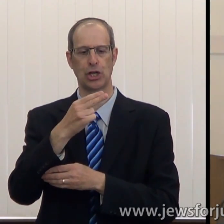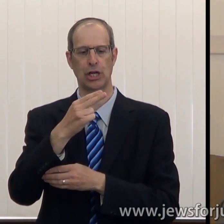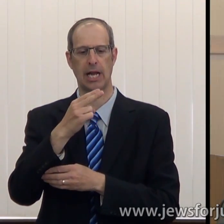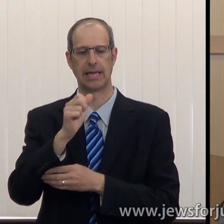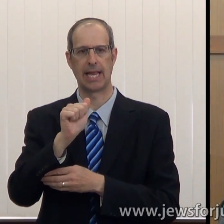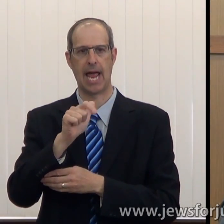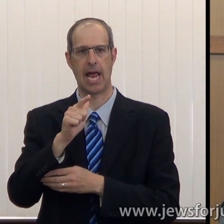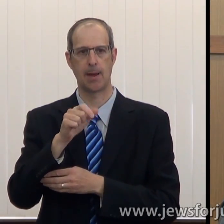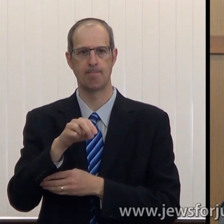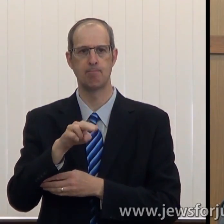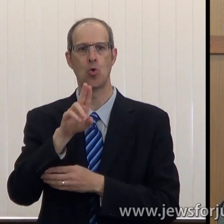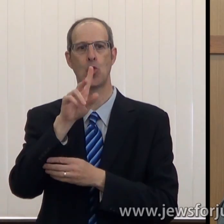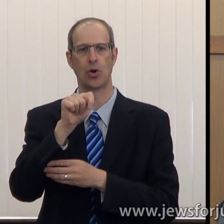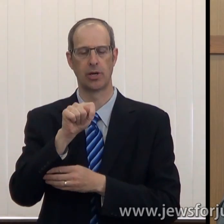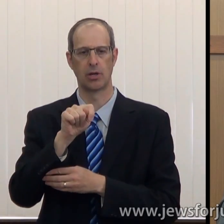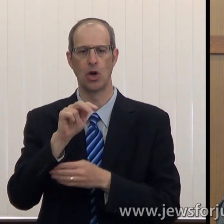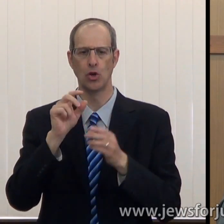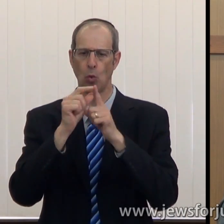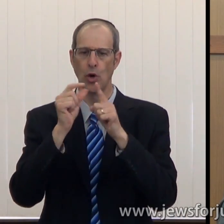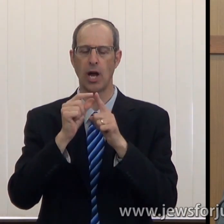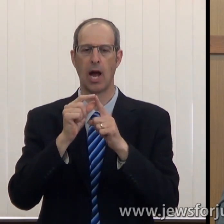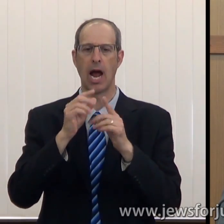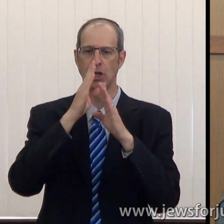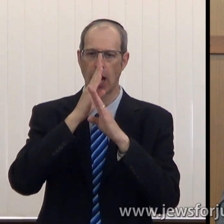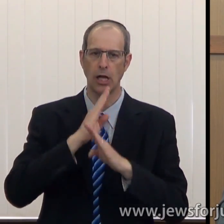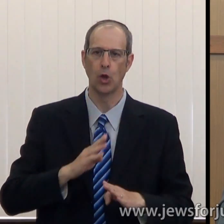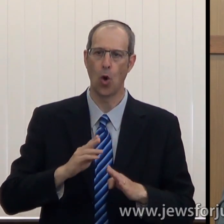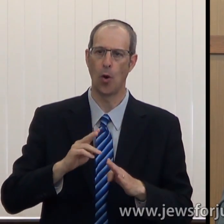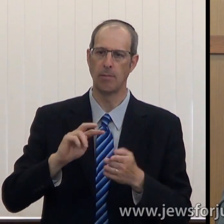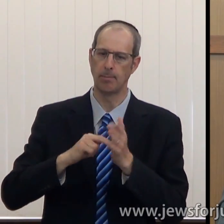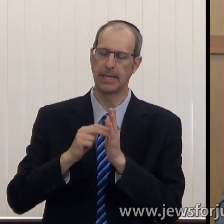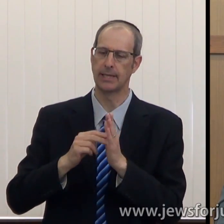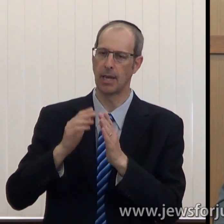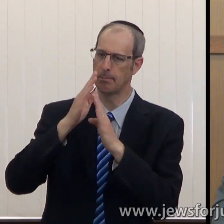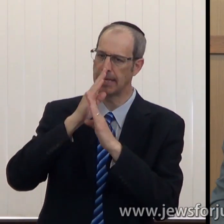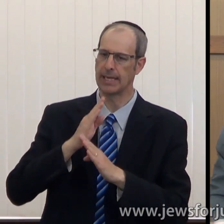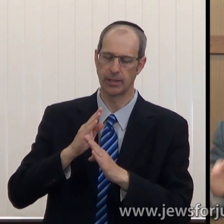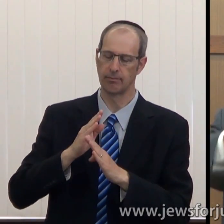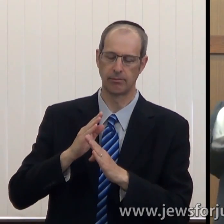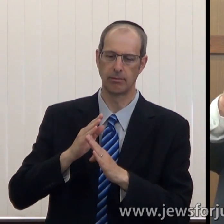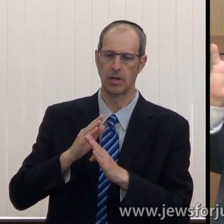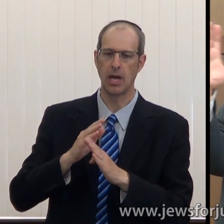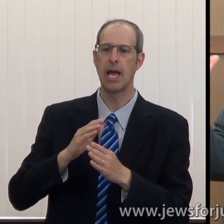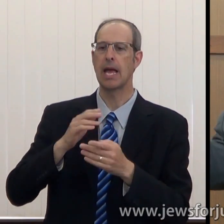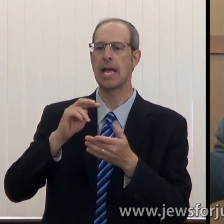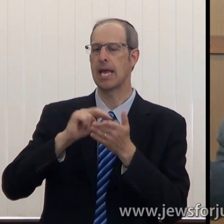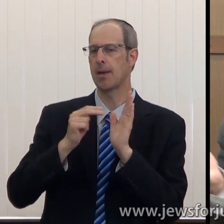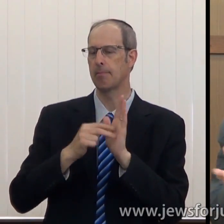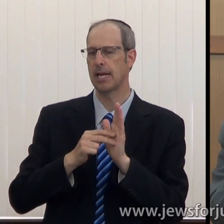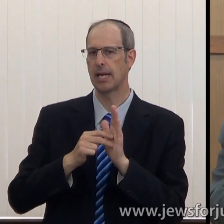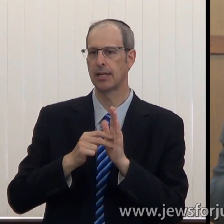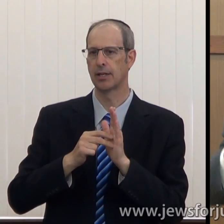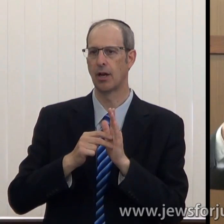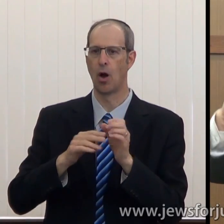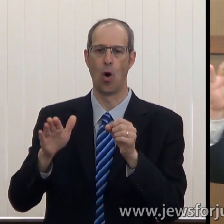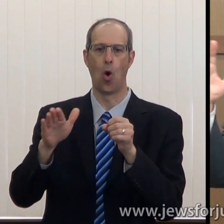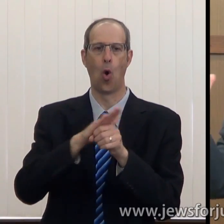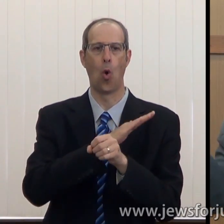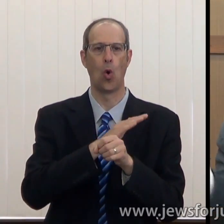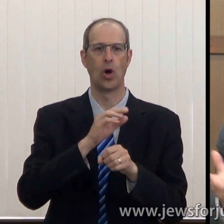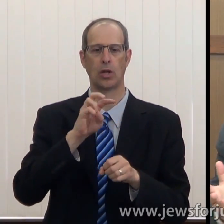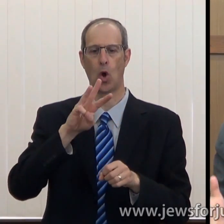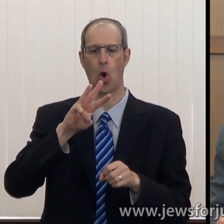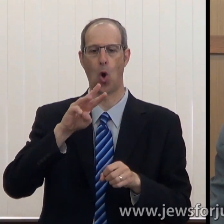perfect. The word shalom doesn't just mean peace. Shalom means whole, to